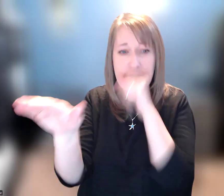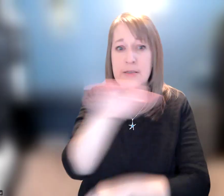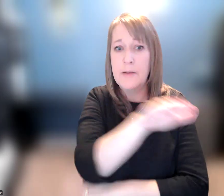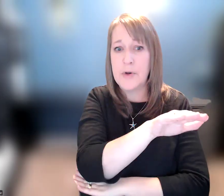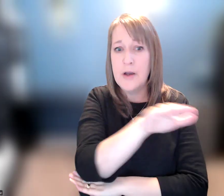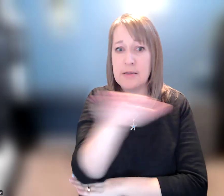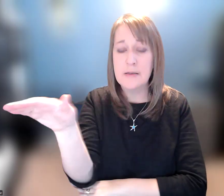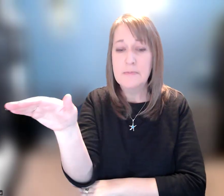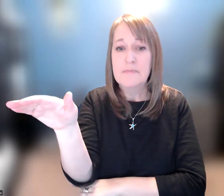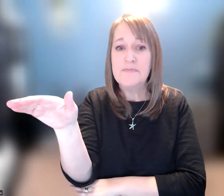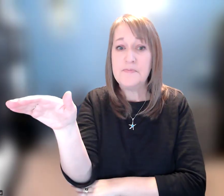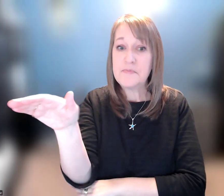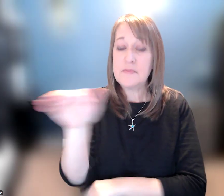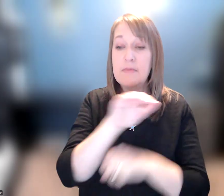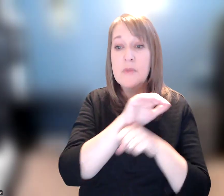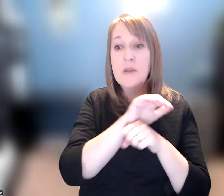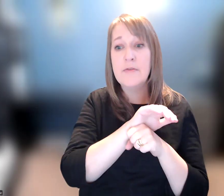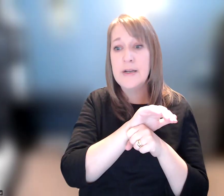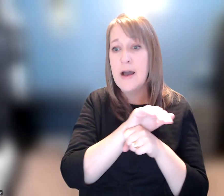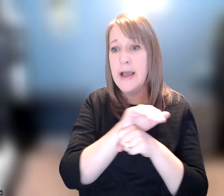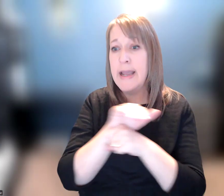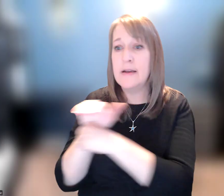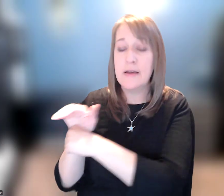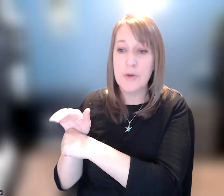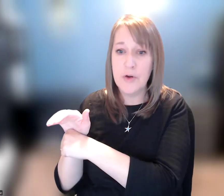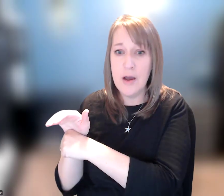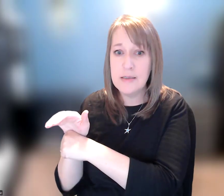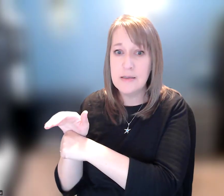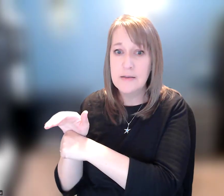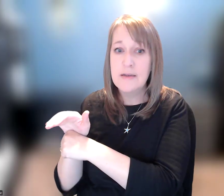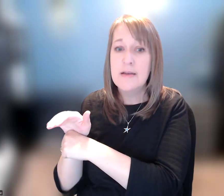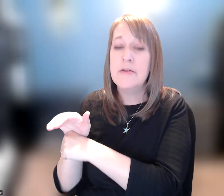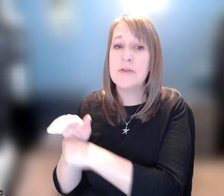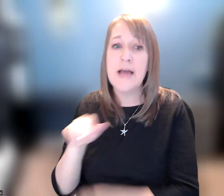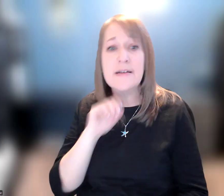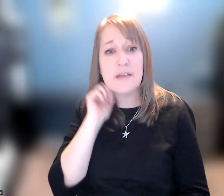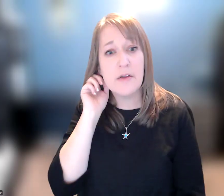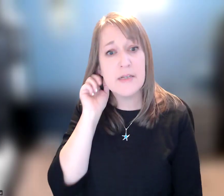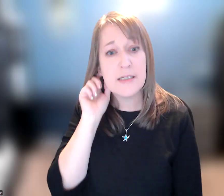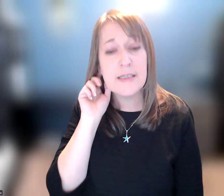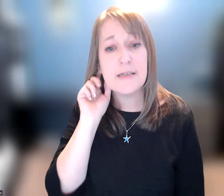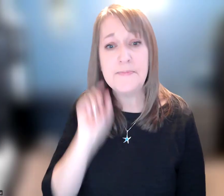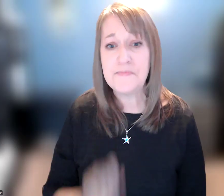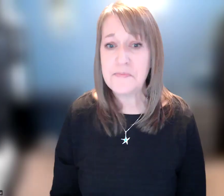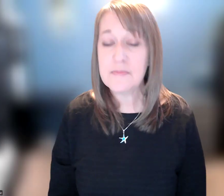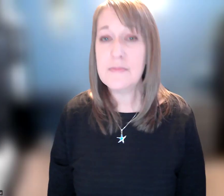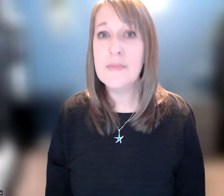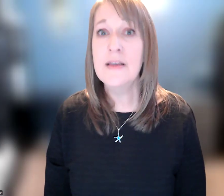Just come across. Every night, come across. And then the last sign on this list,